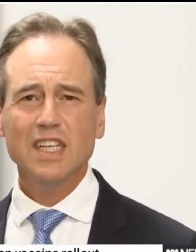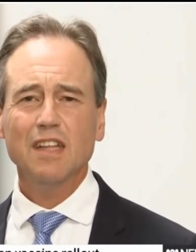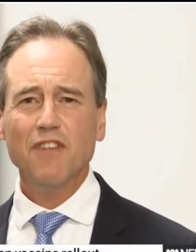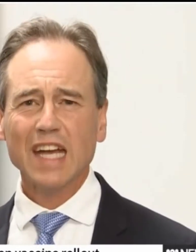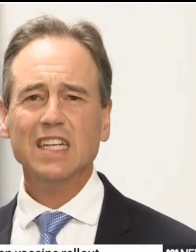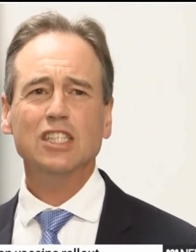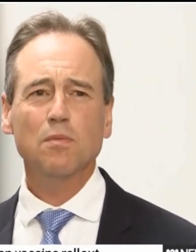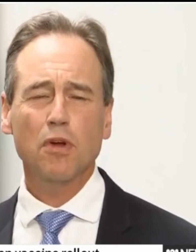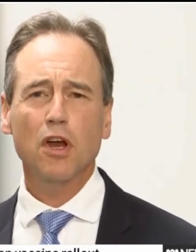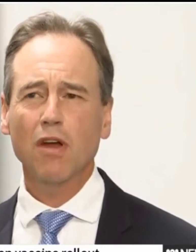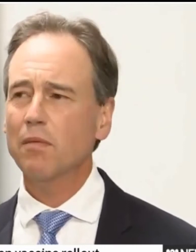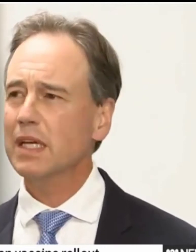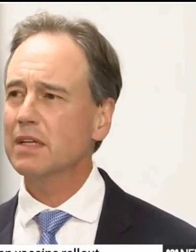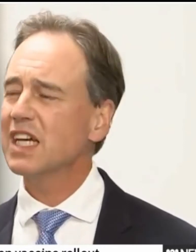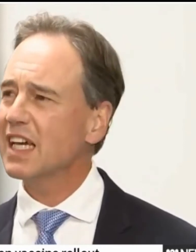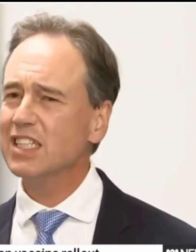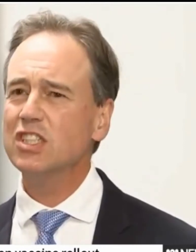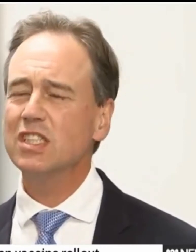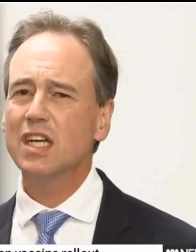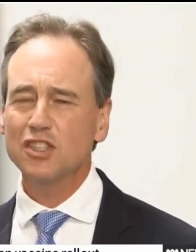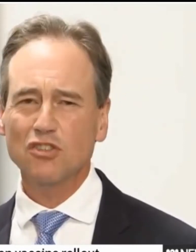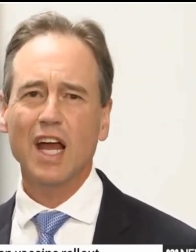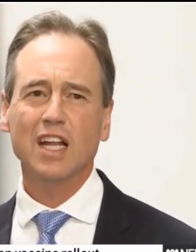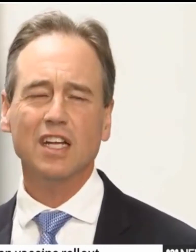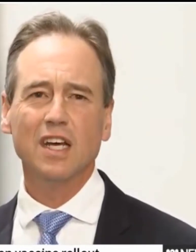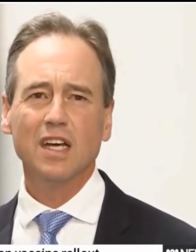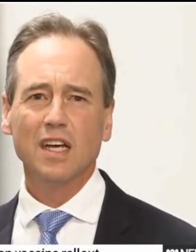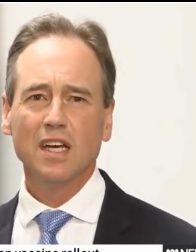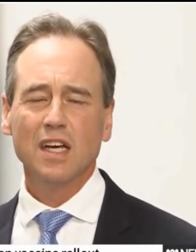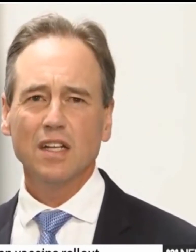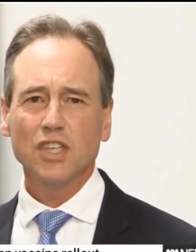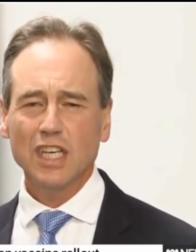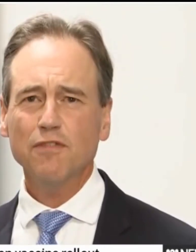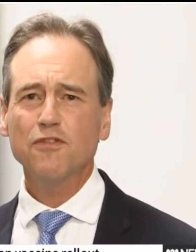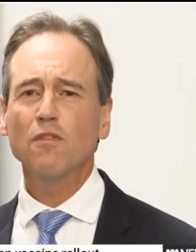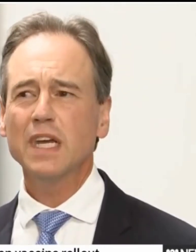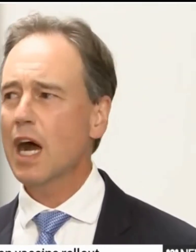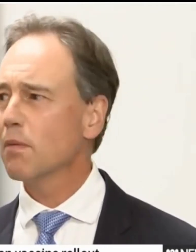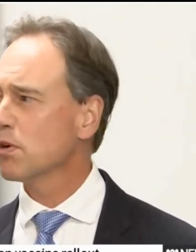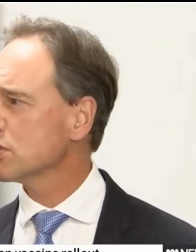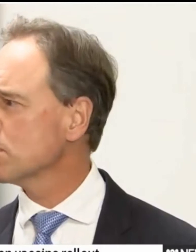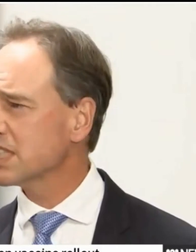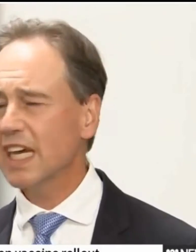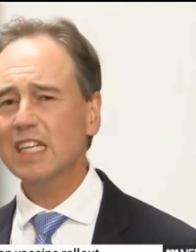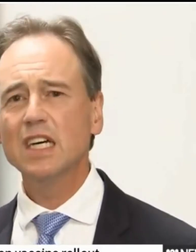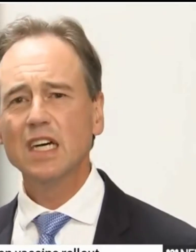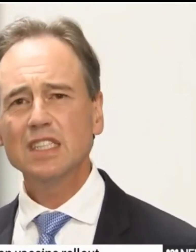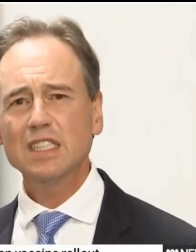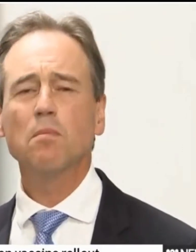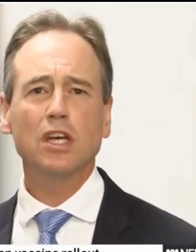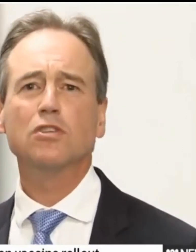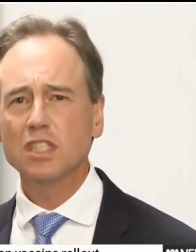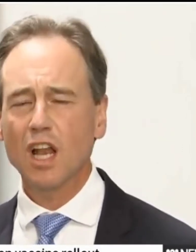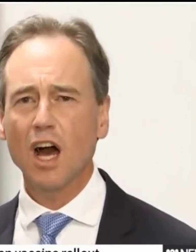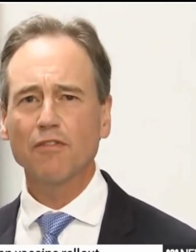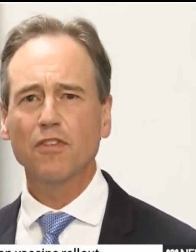Ivan said the vaccination program gives each Australian the gift of being able to protect